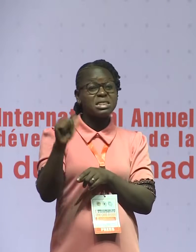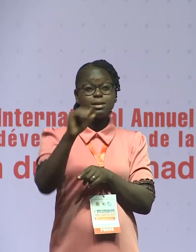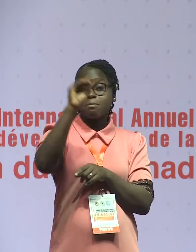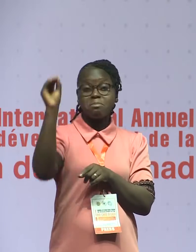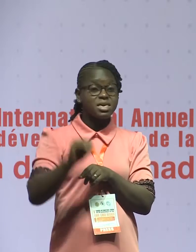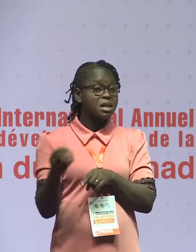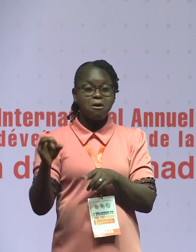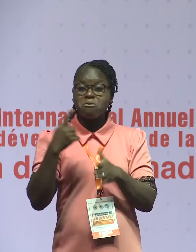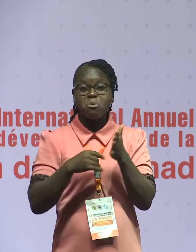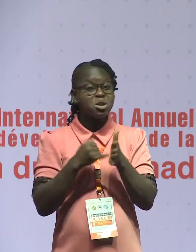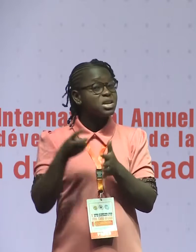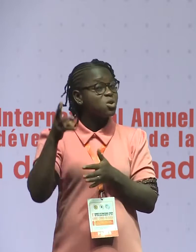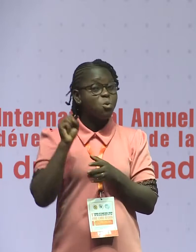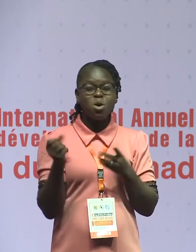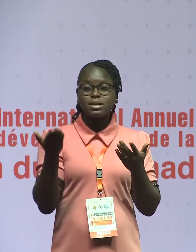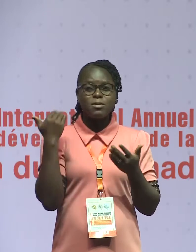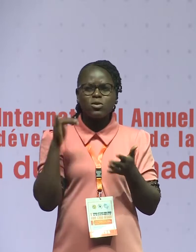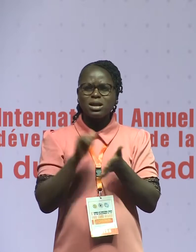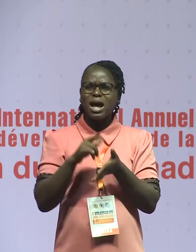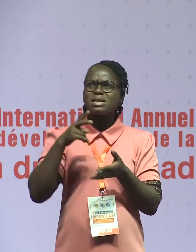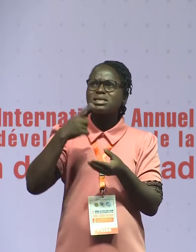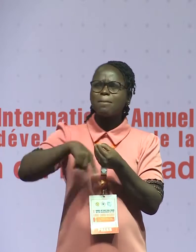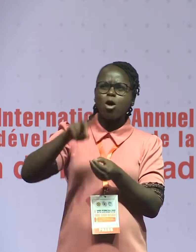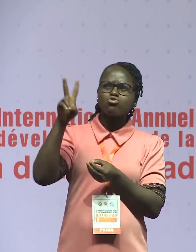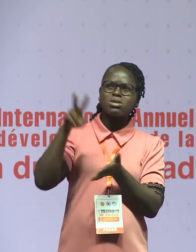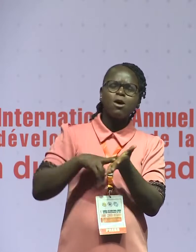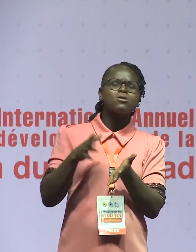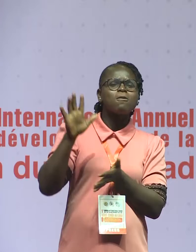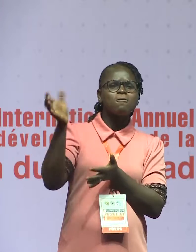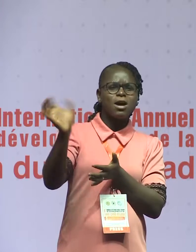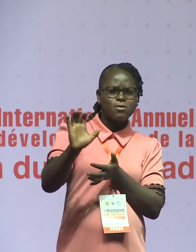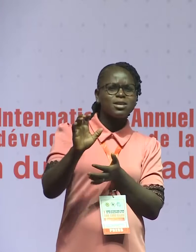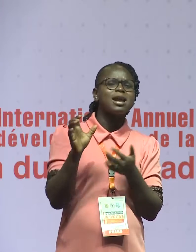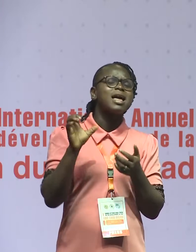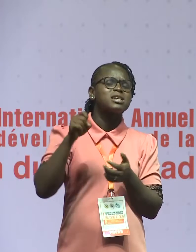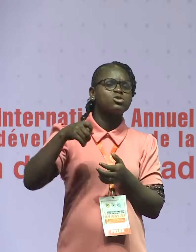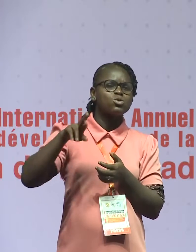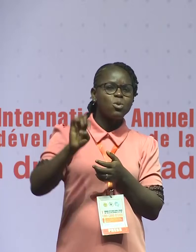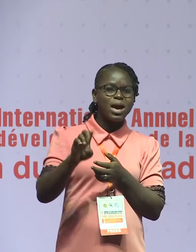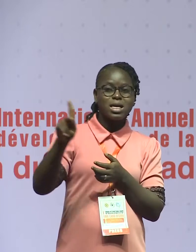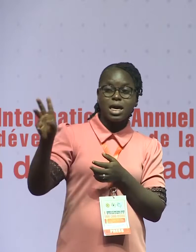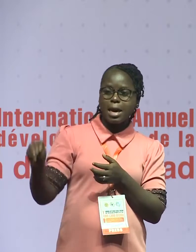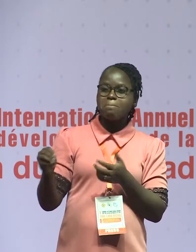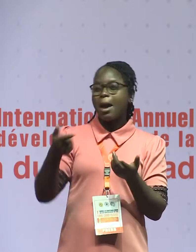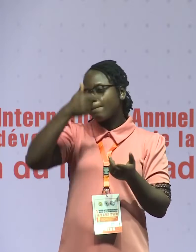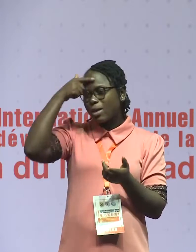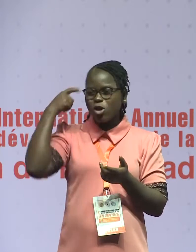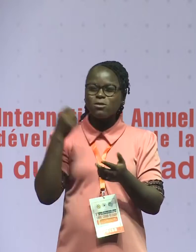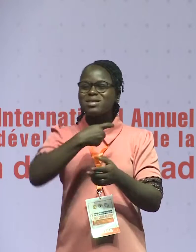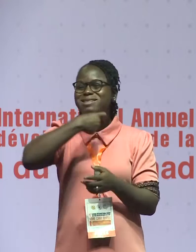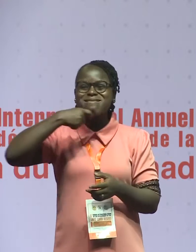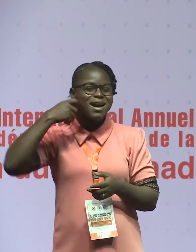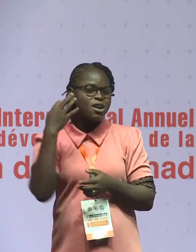before. That is 2,500 square kilometers, largely due to the drying up of the